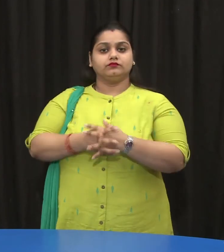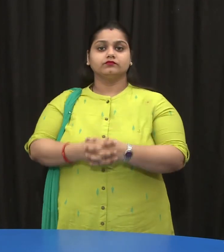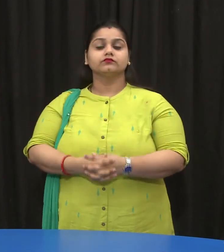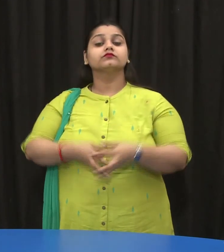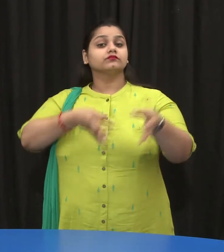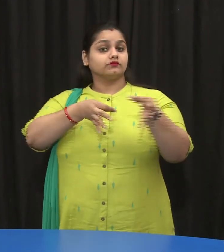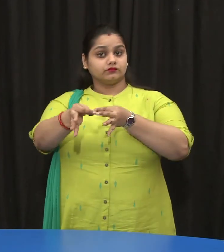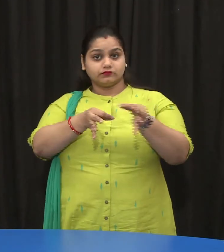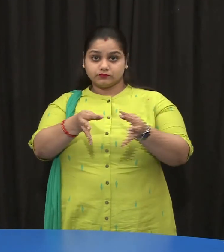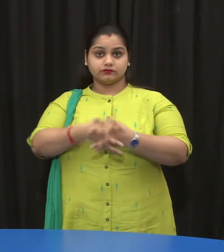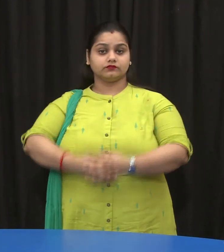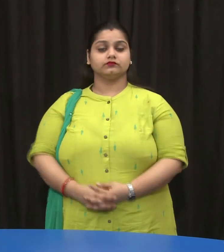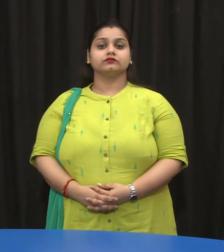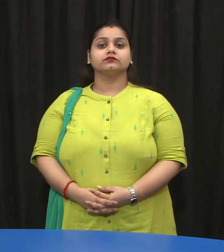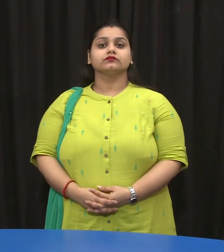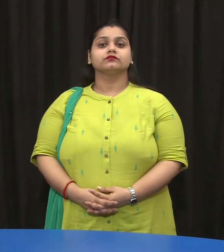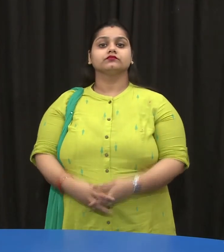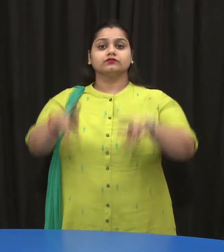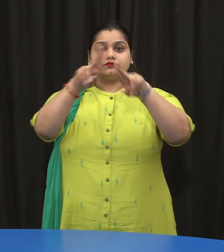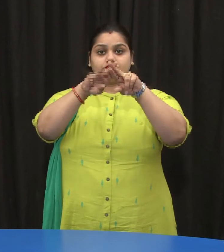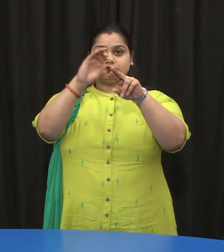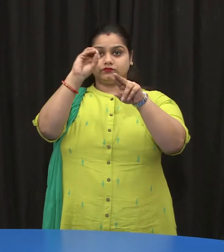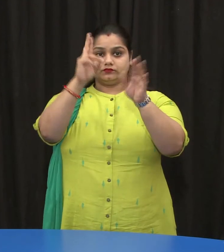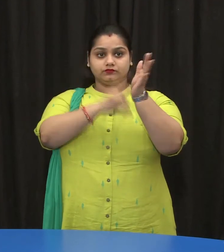Example, font size,